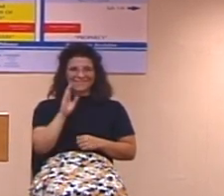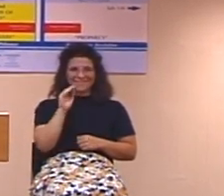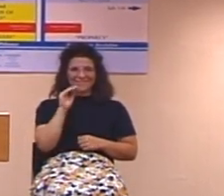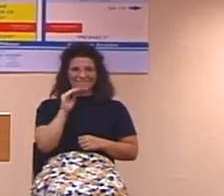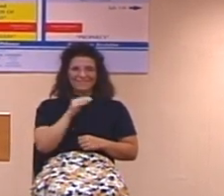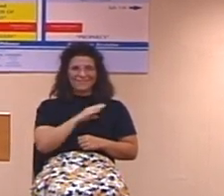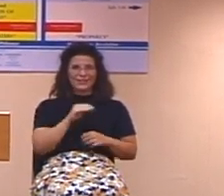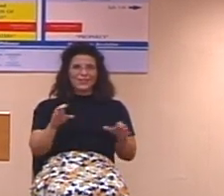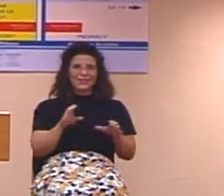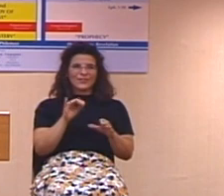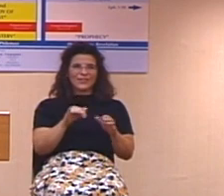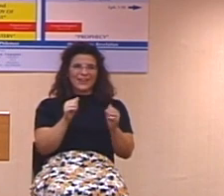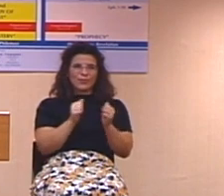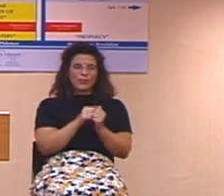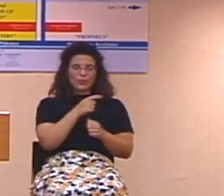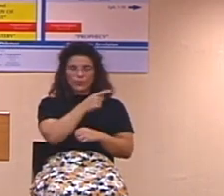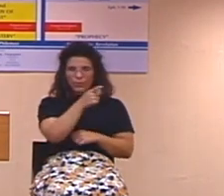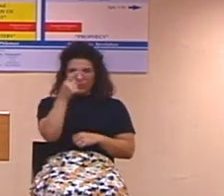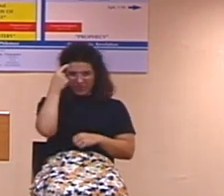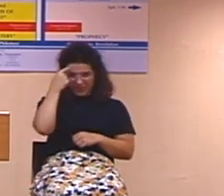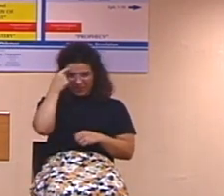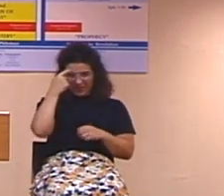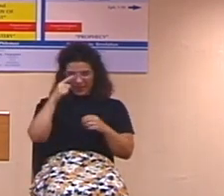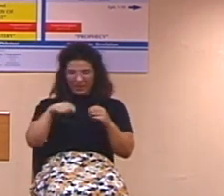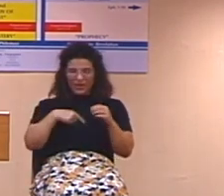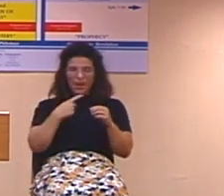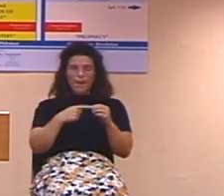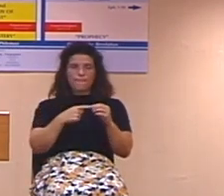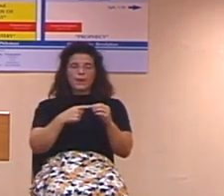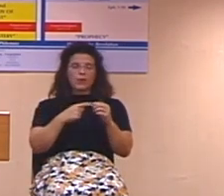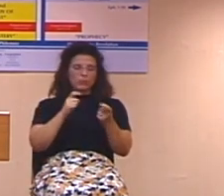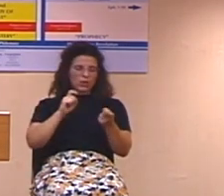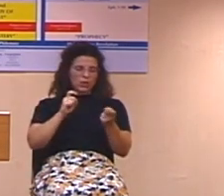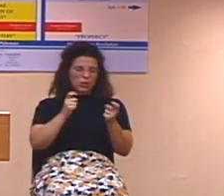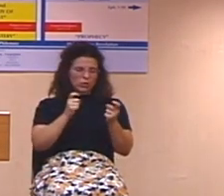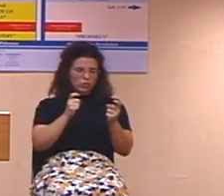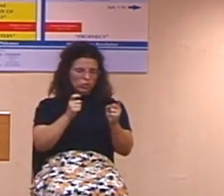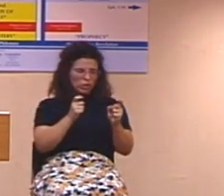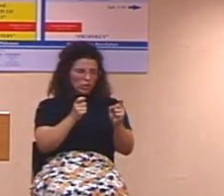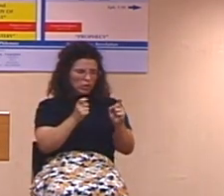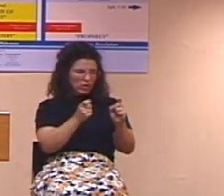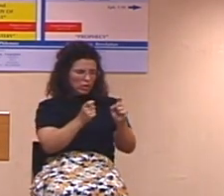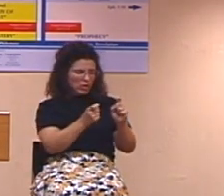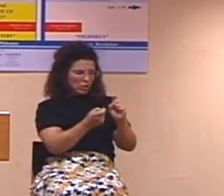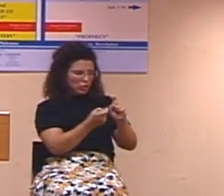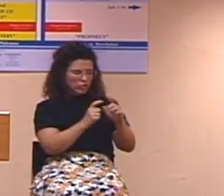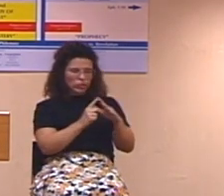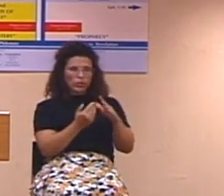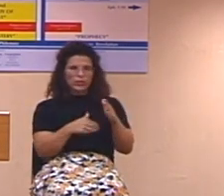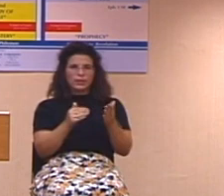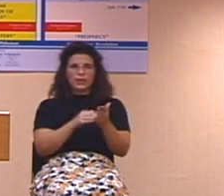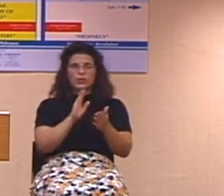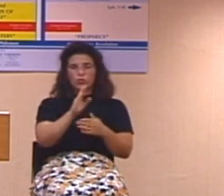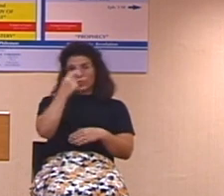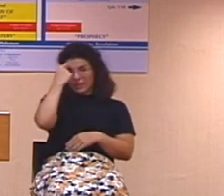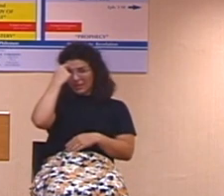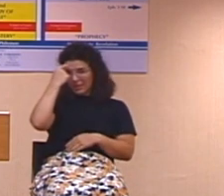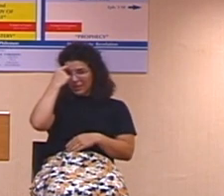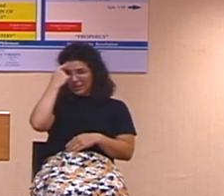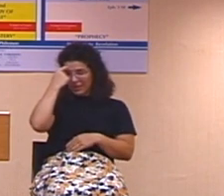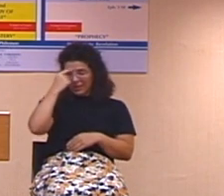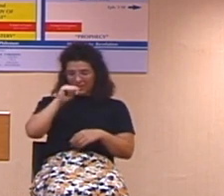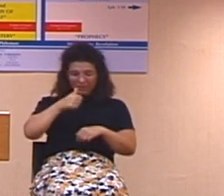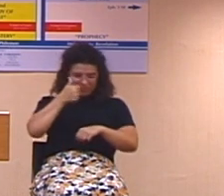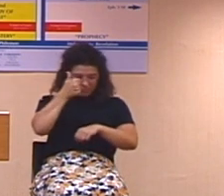And do it with you thinking about, adjusting your mind, resetting your thinking